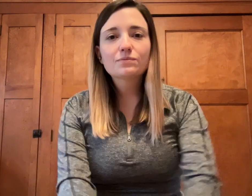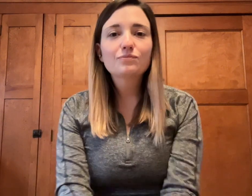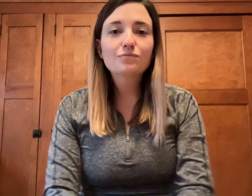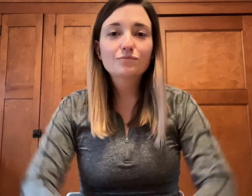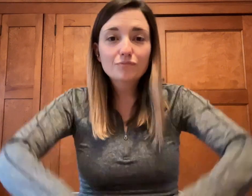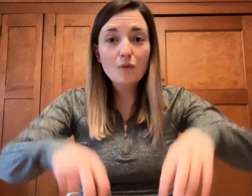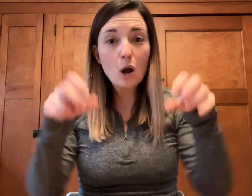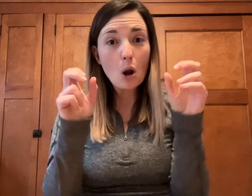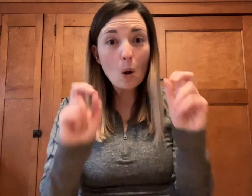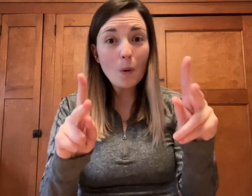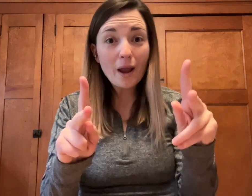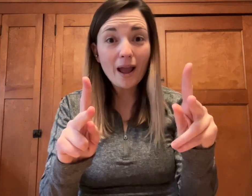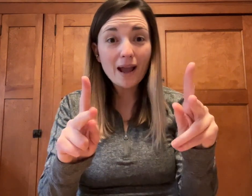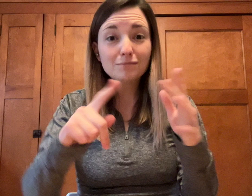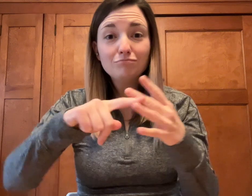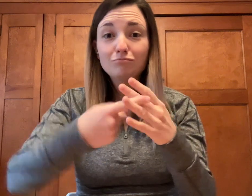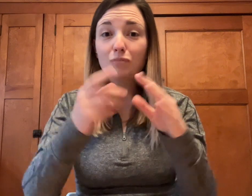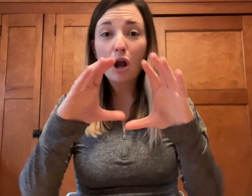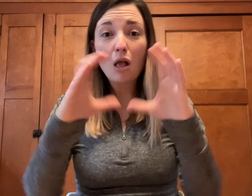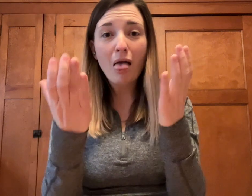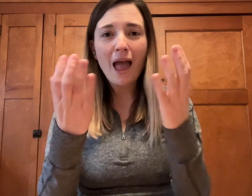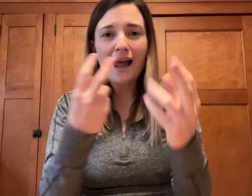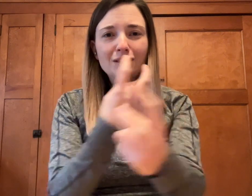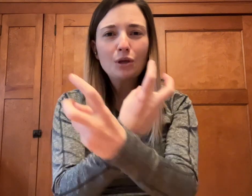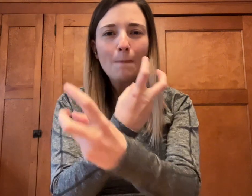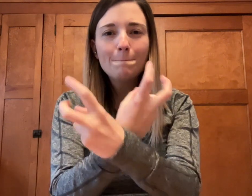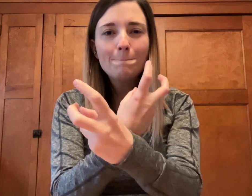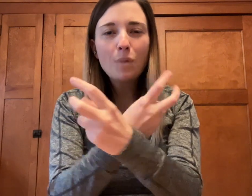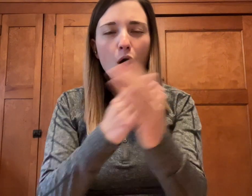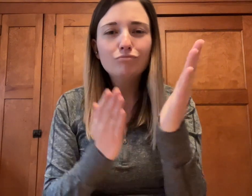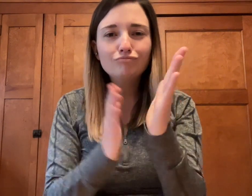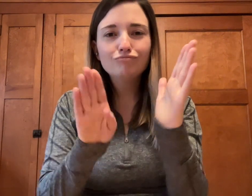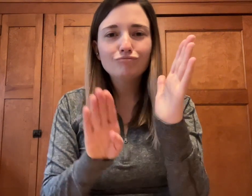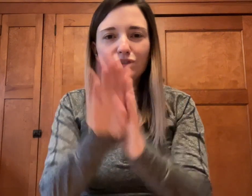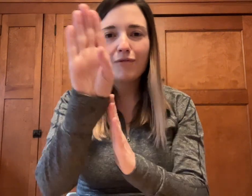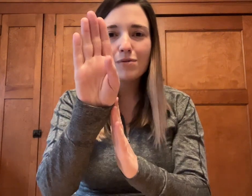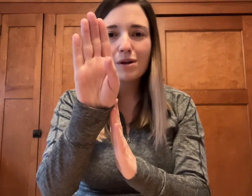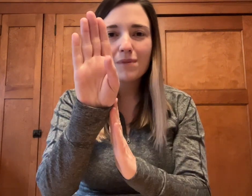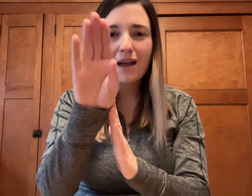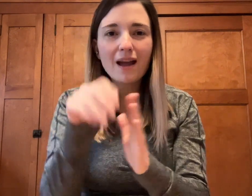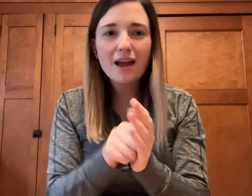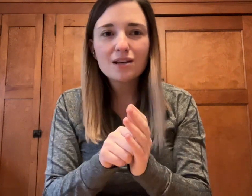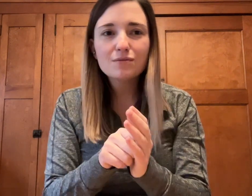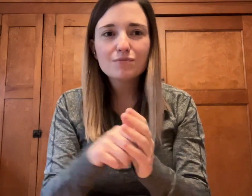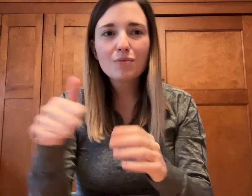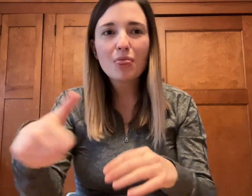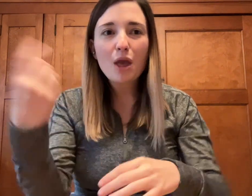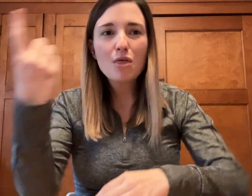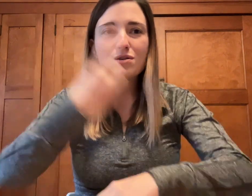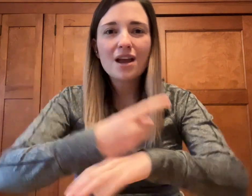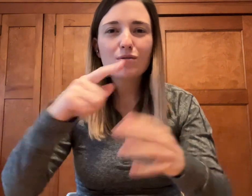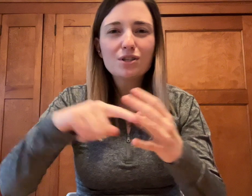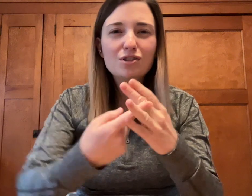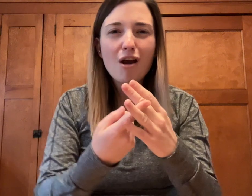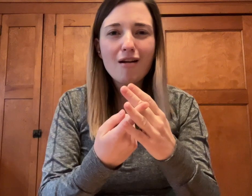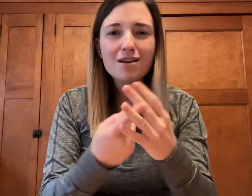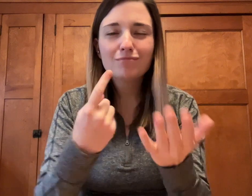Okay, guys and girls, bone development. The other day in class, we started talking about some of the functions of bone. We said the bone has 5 main